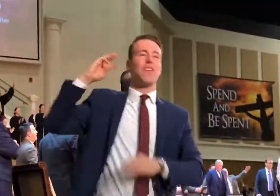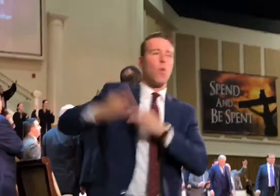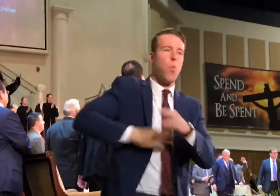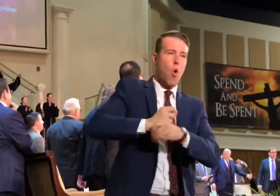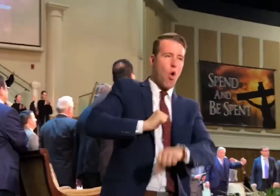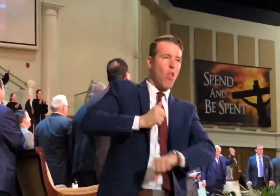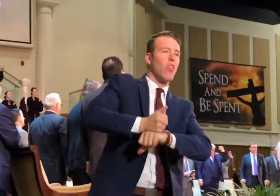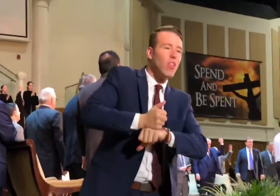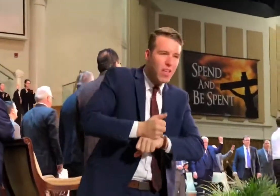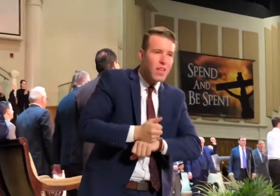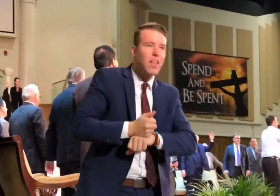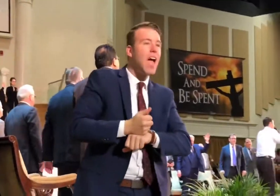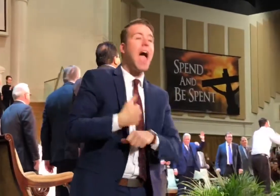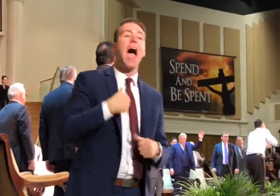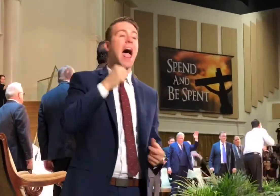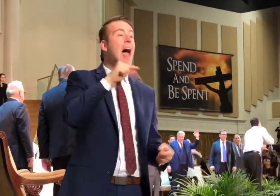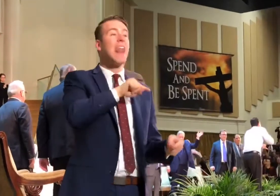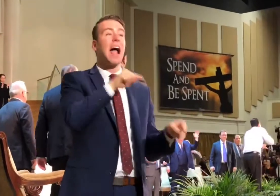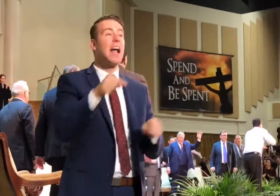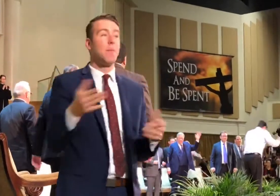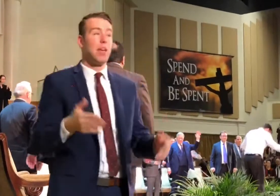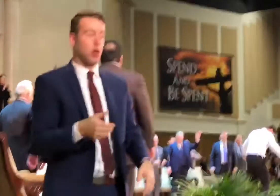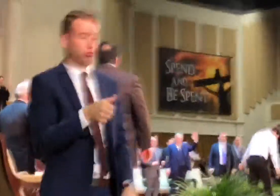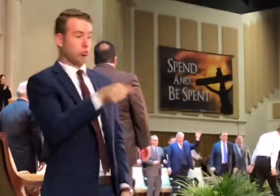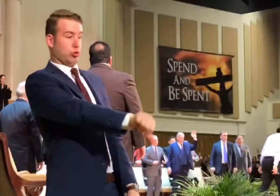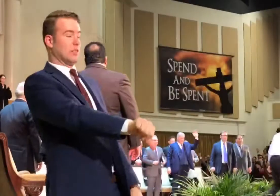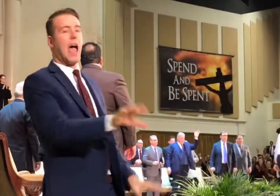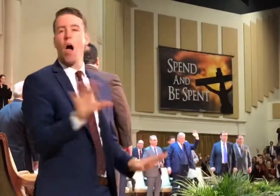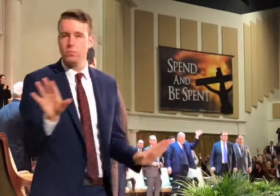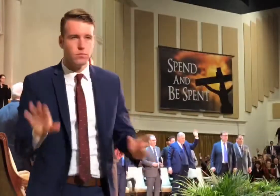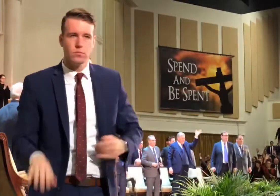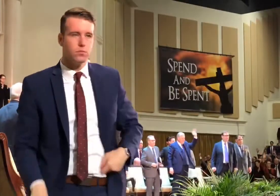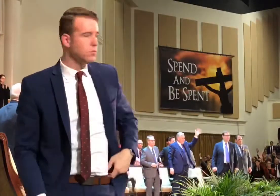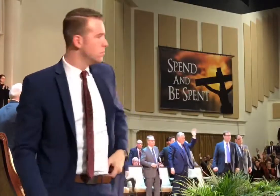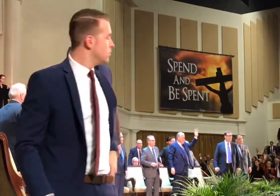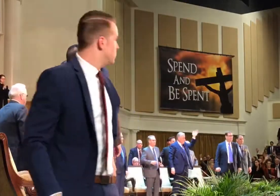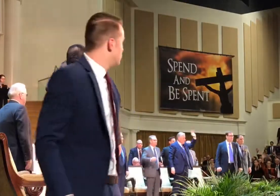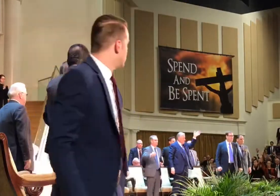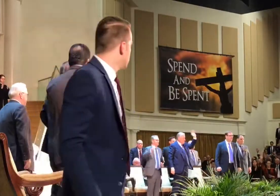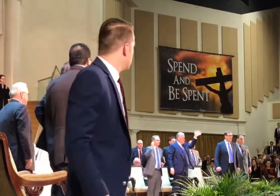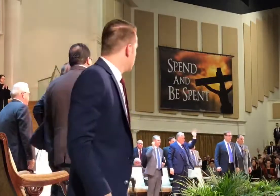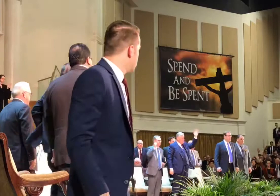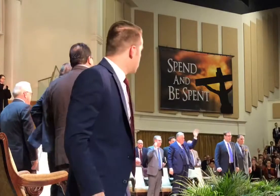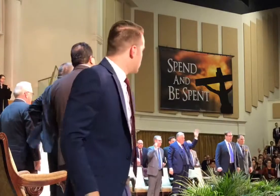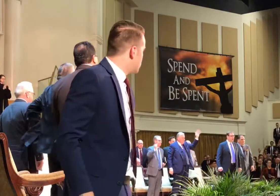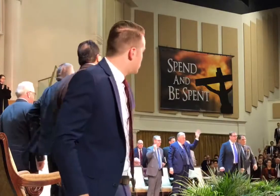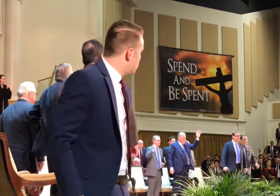And I didn't come to turn it down.